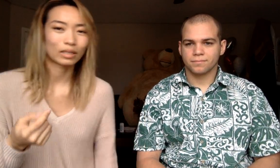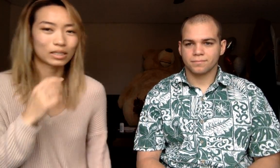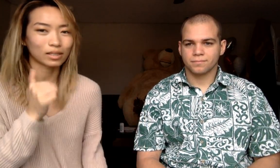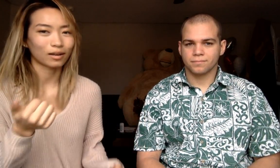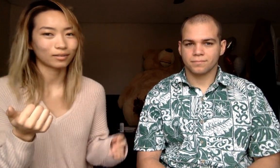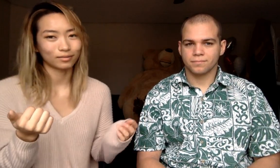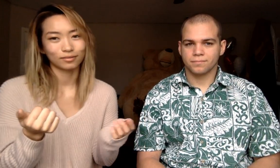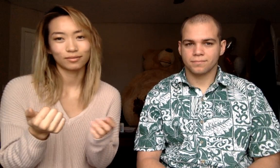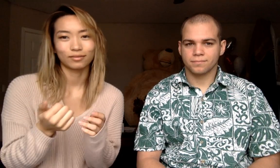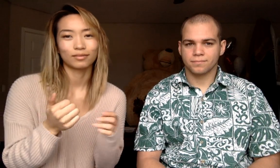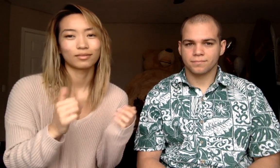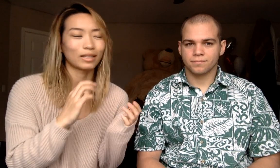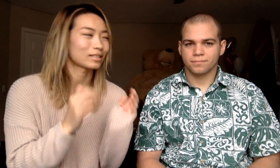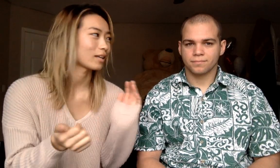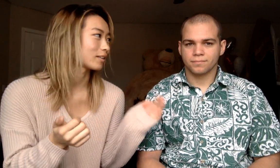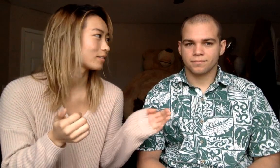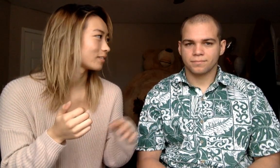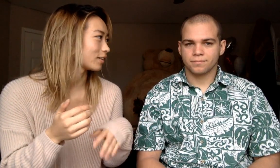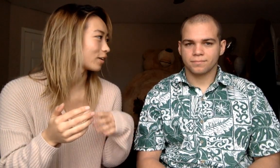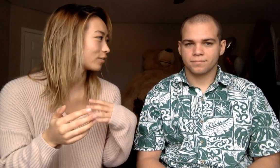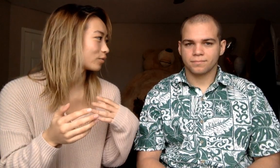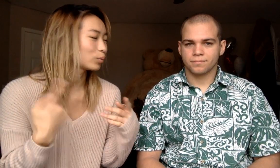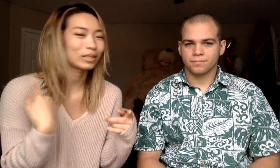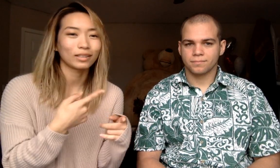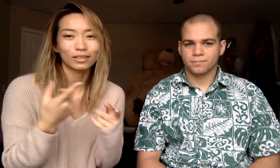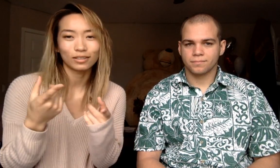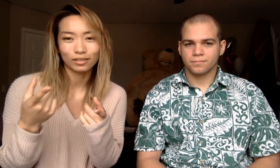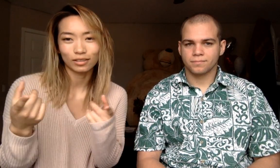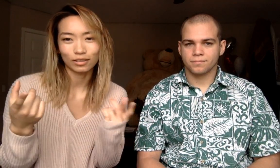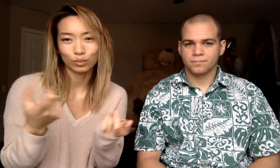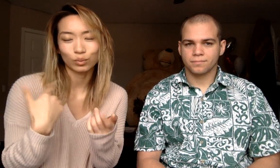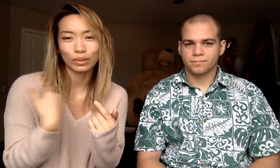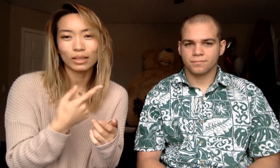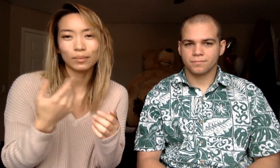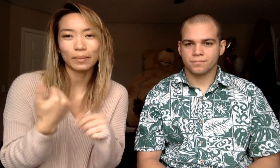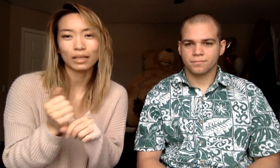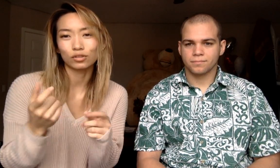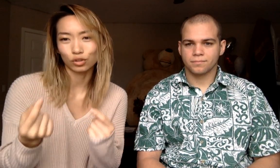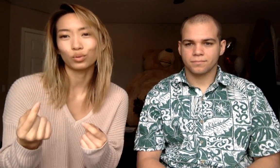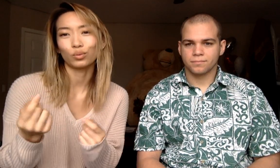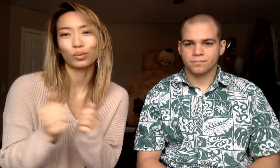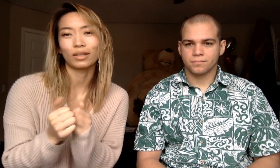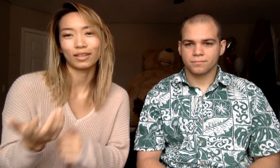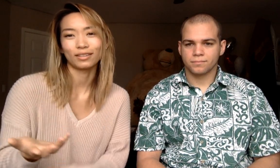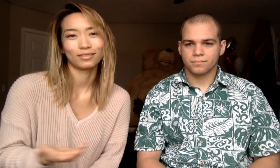not you know, we make do with it.